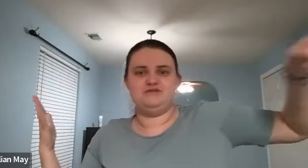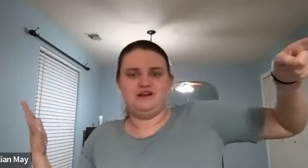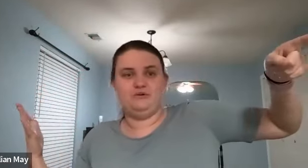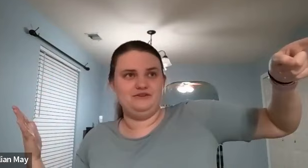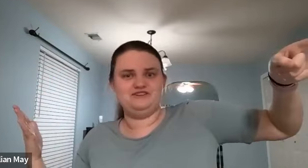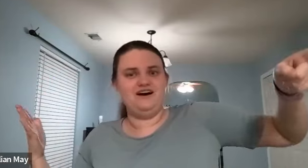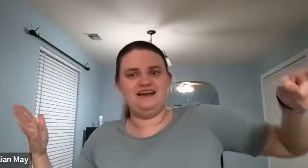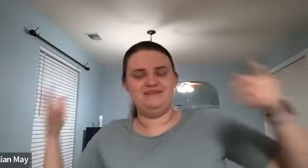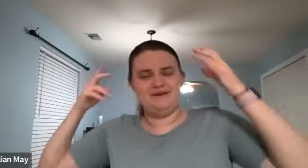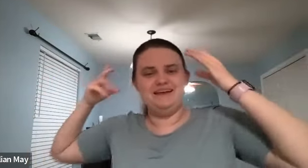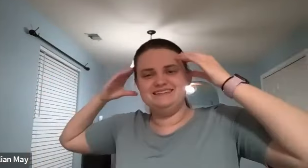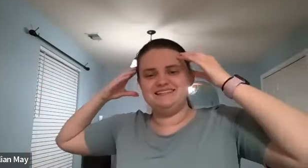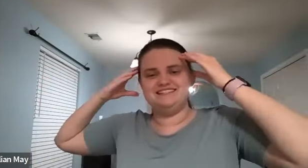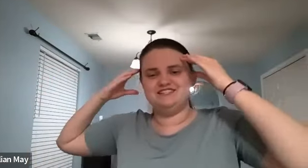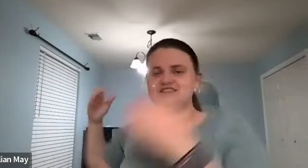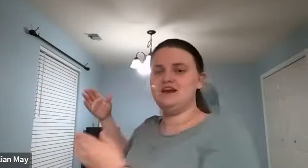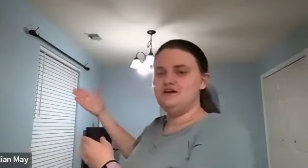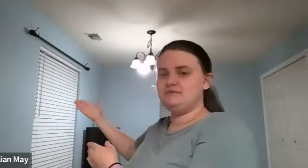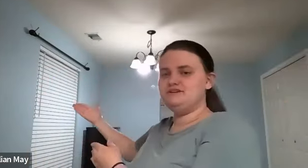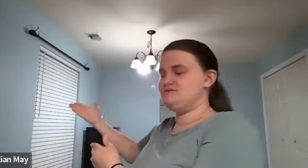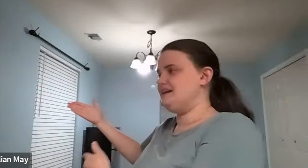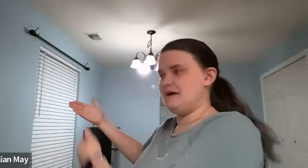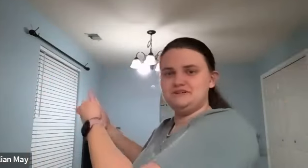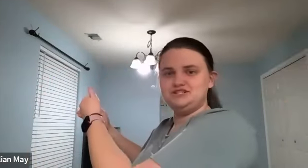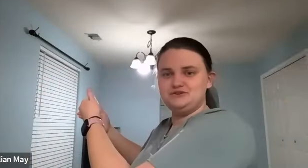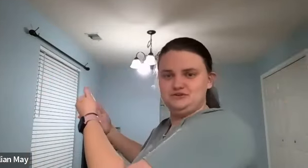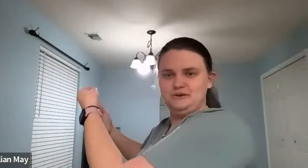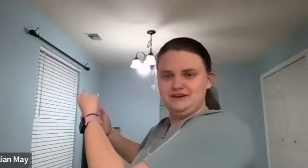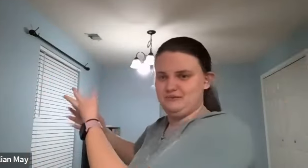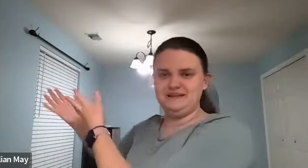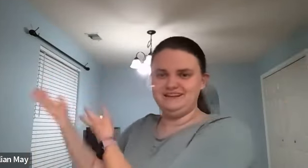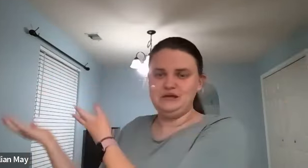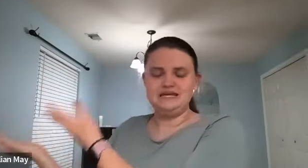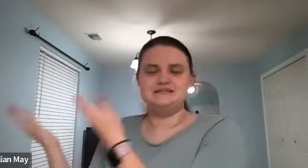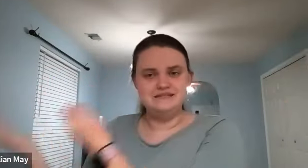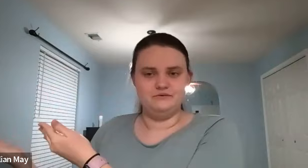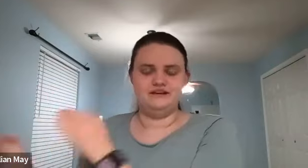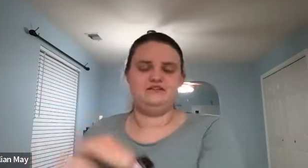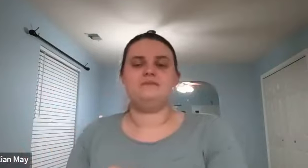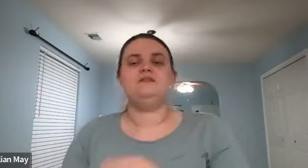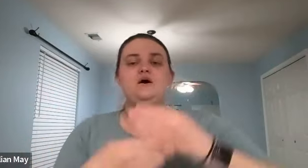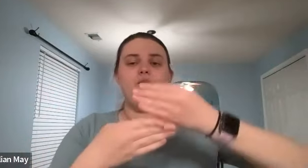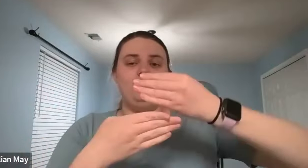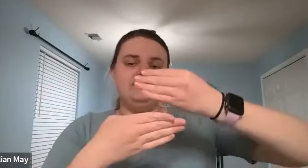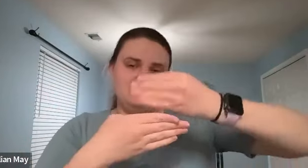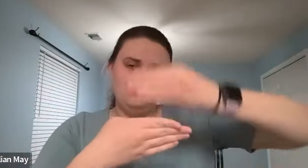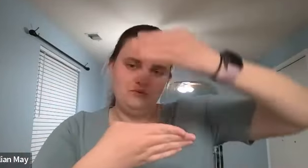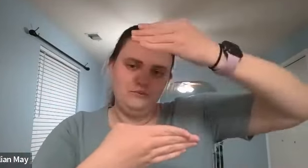here when there's not. And like my instincts is just like, the window's right here. I must show you window. But I'm like, you can't see it when I do that. Window.